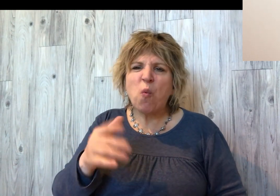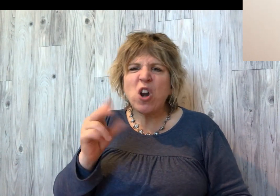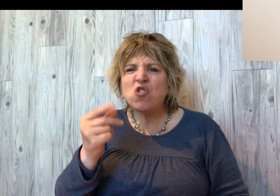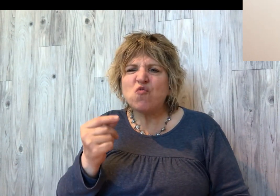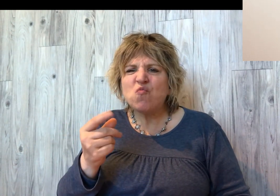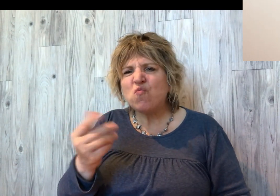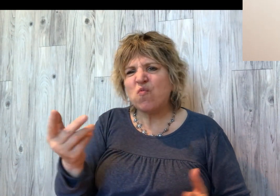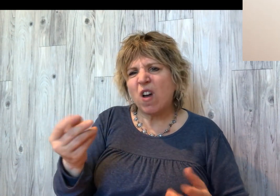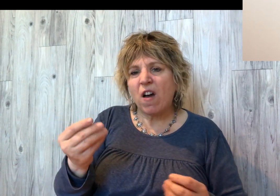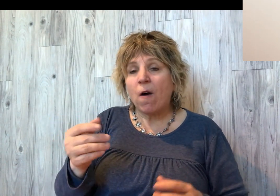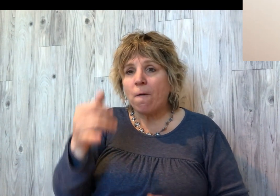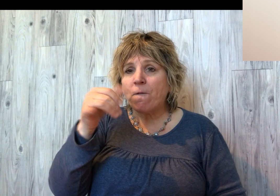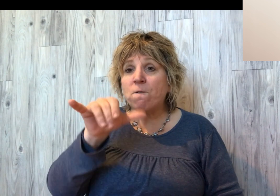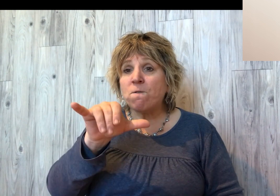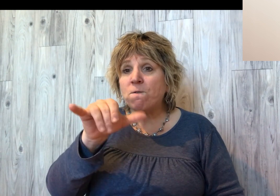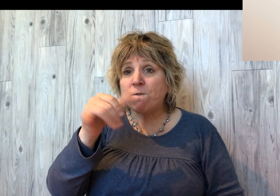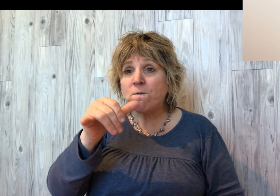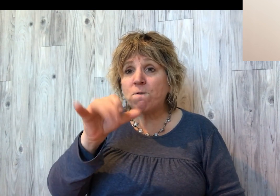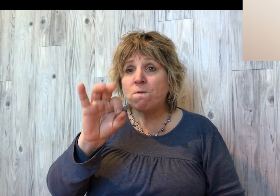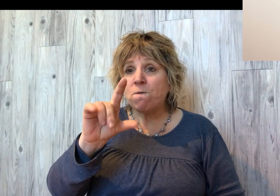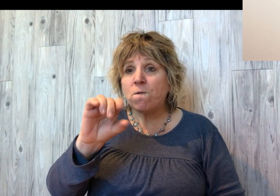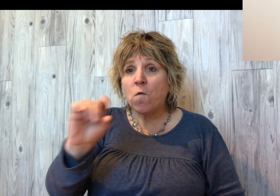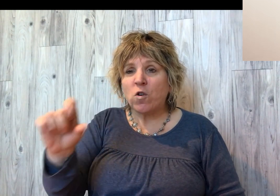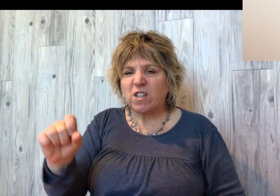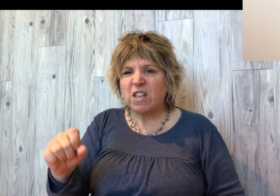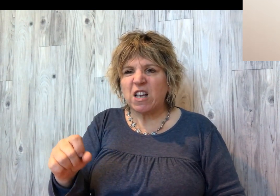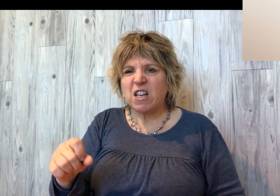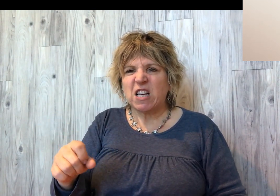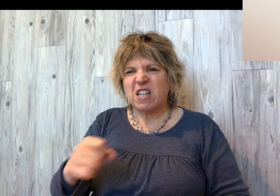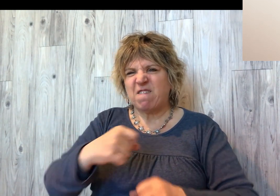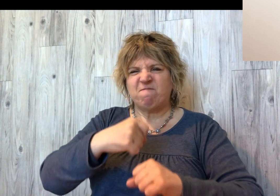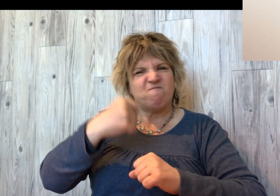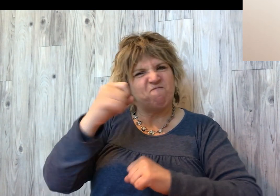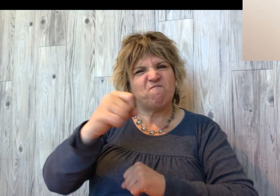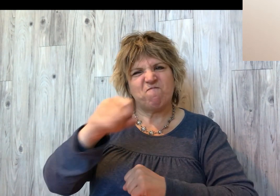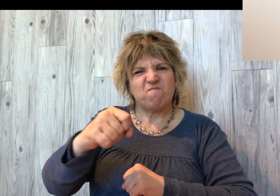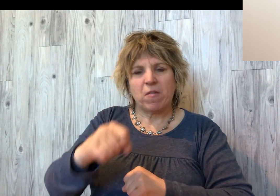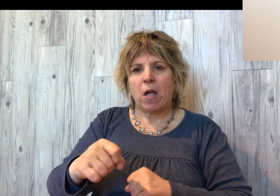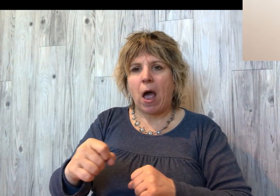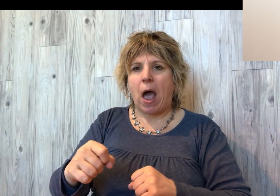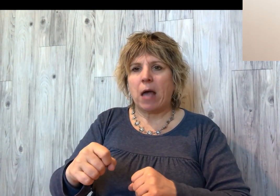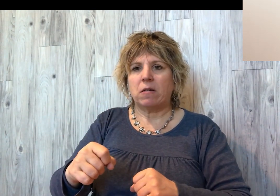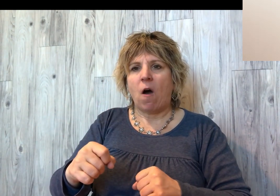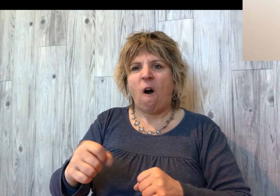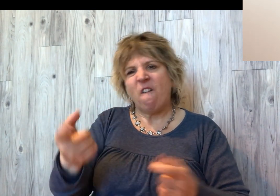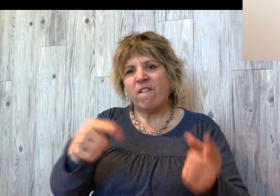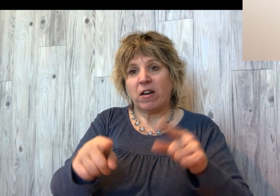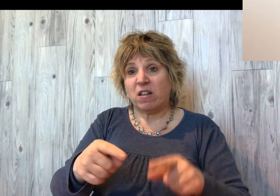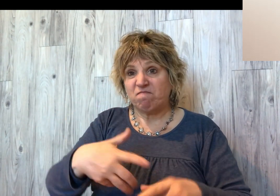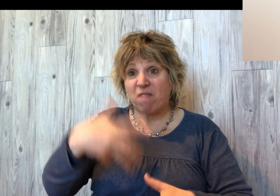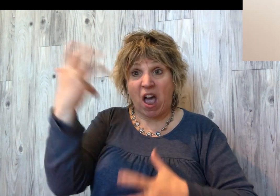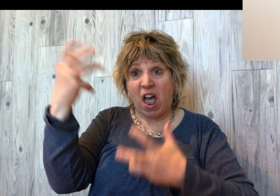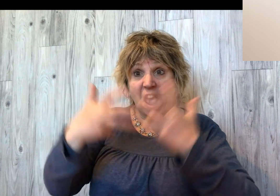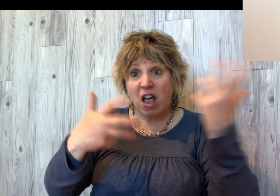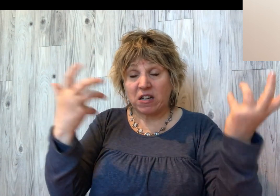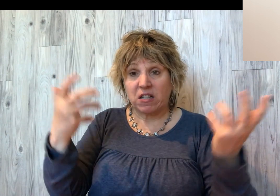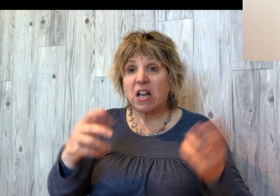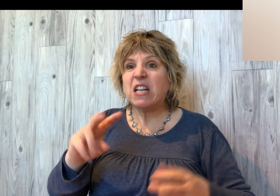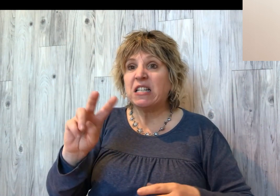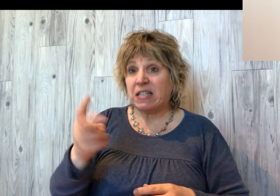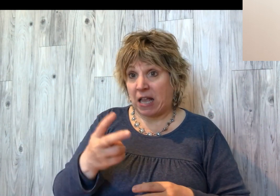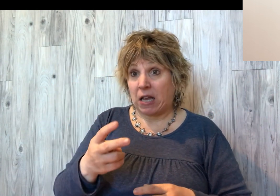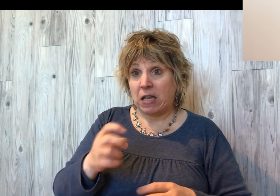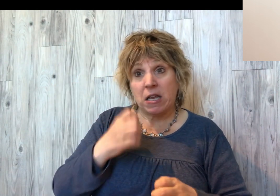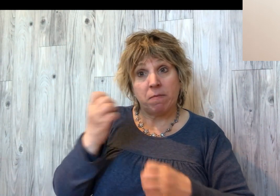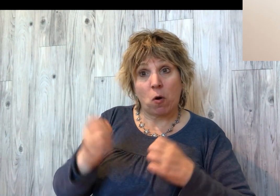to tell me what to do? Fools get easily defensive and easily offended. And here's what you have to know. Anger is often a